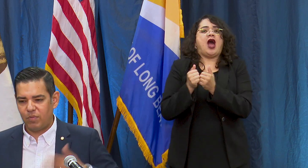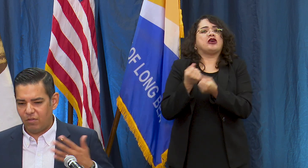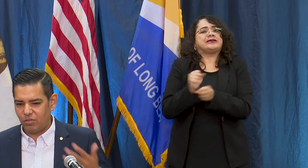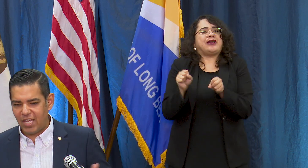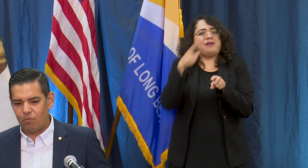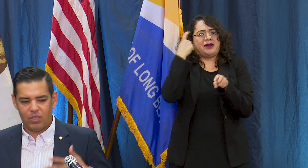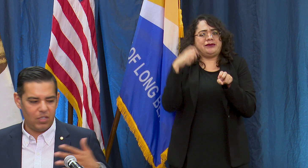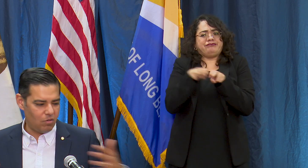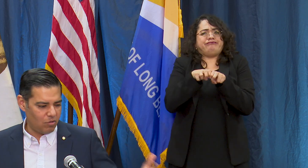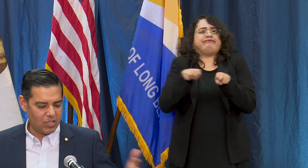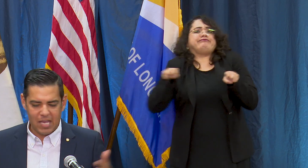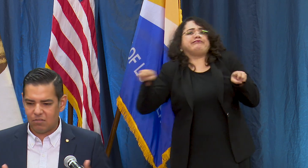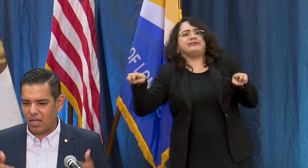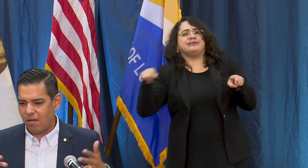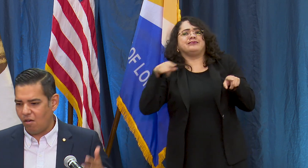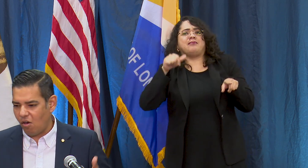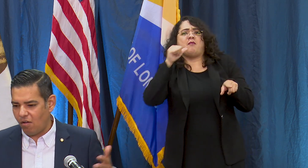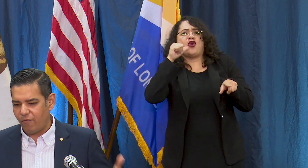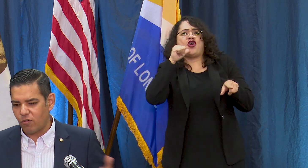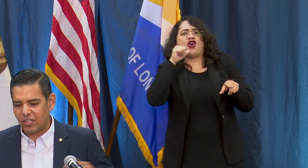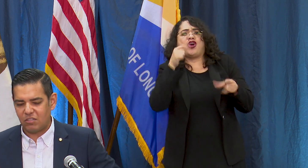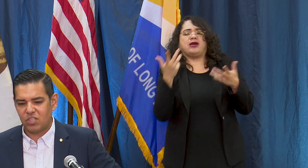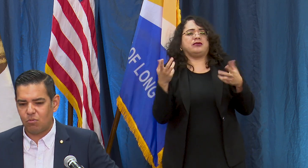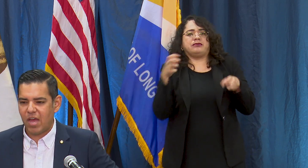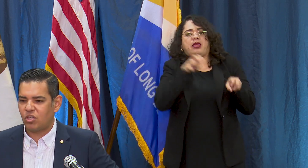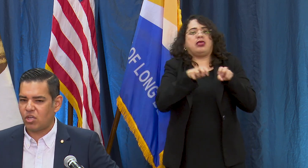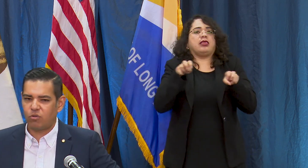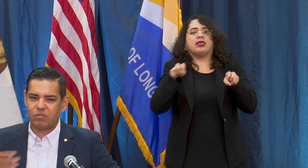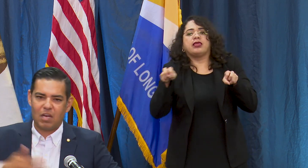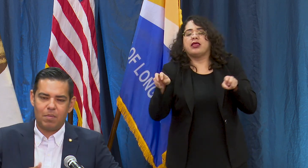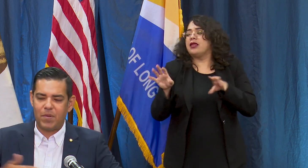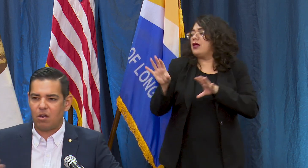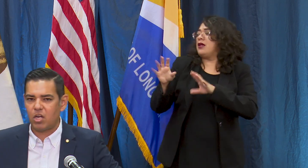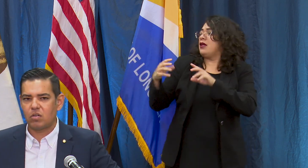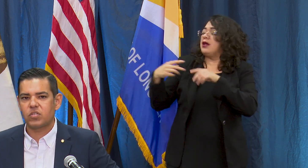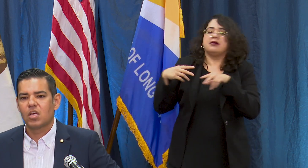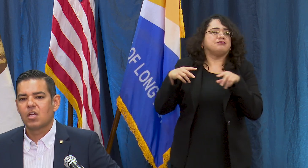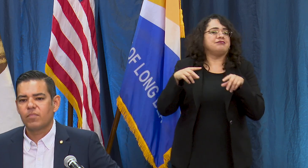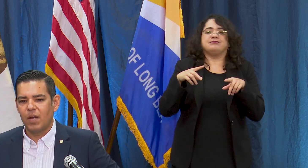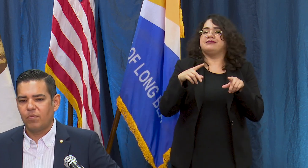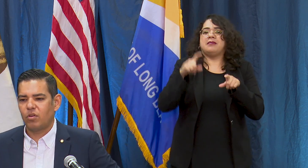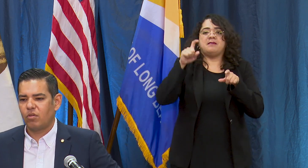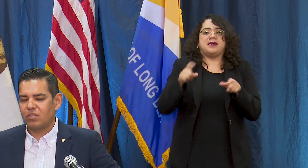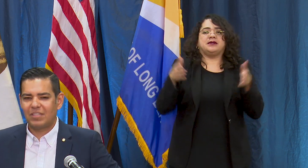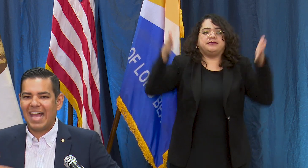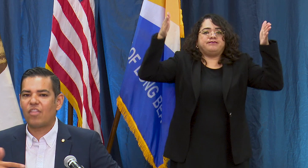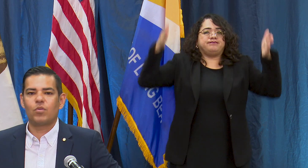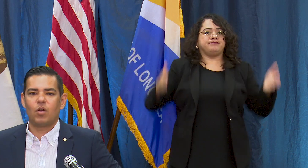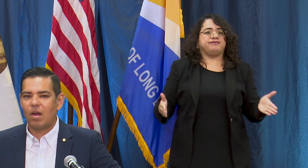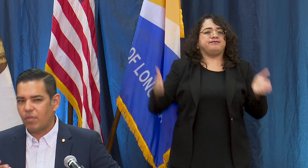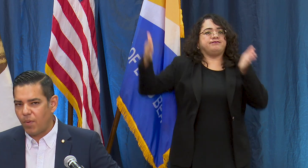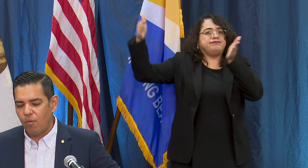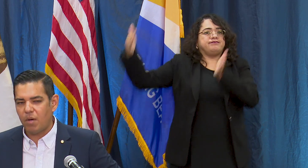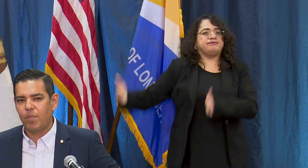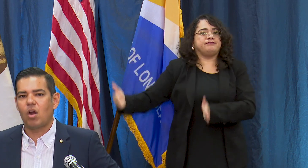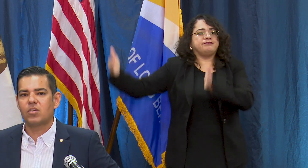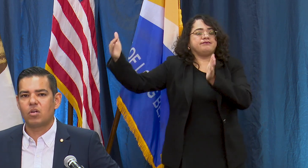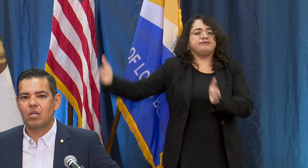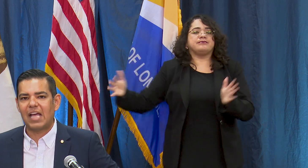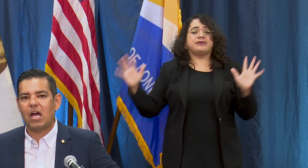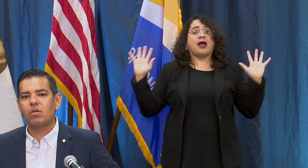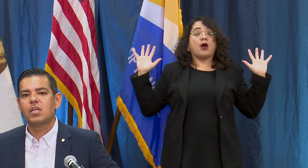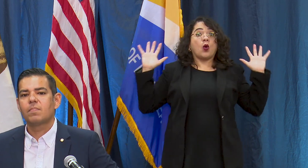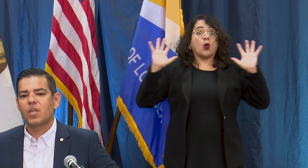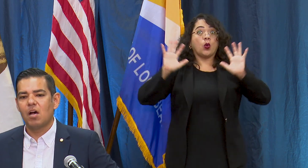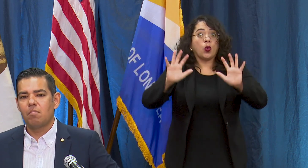including, I mean, you can't really, you can't, all folks can't sit without each other. There's got to be barriers. There isn't gathering around bars